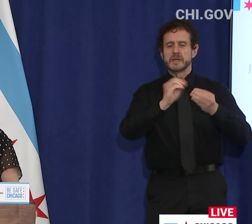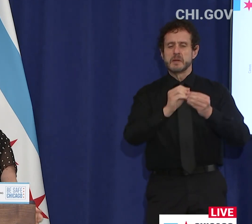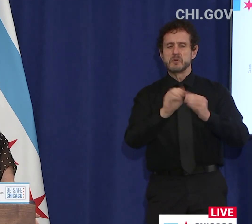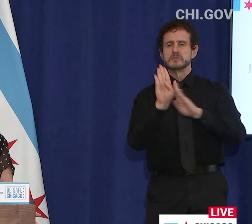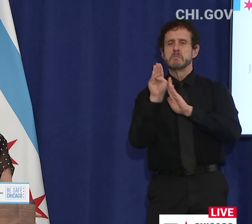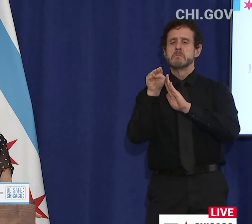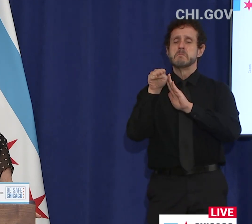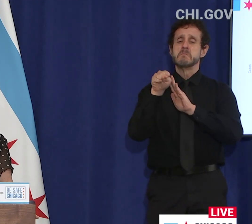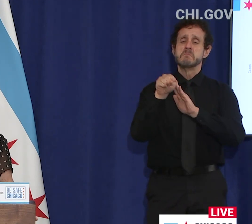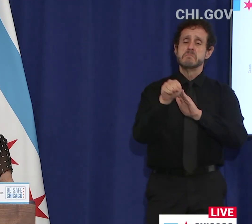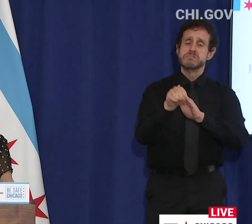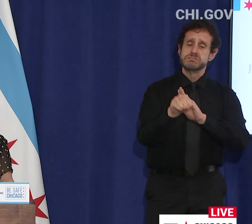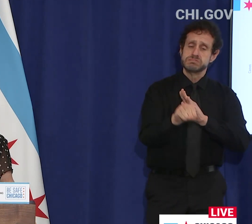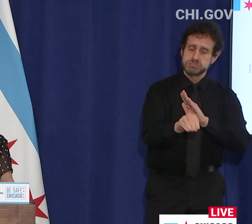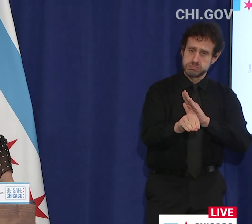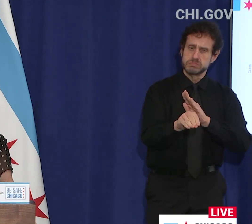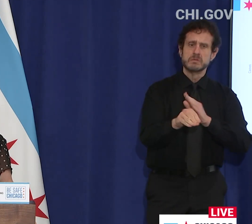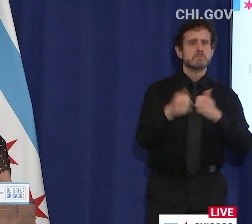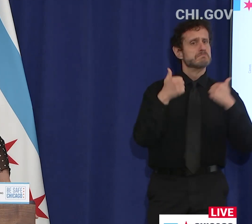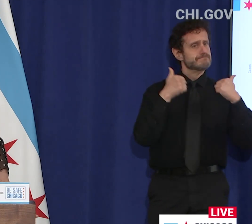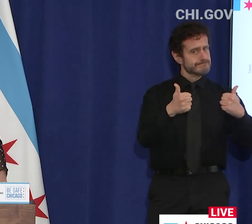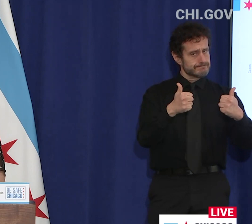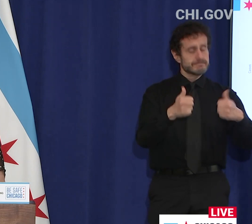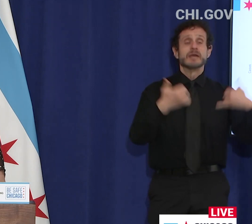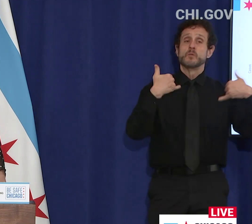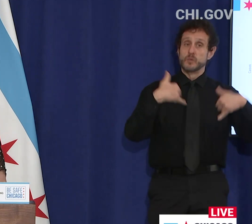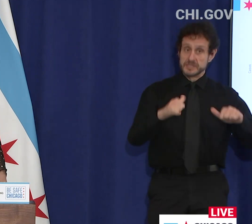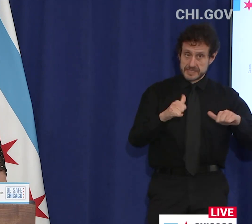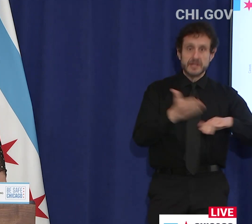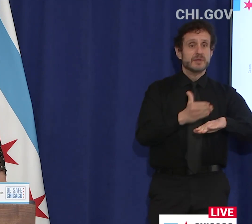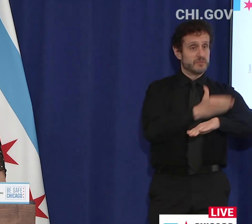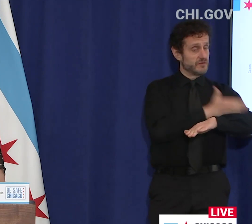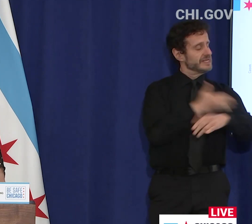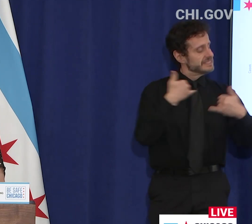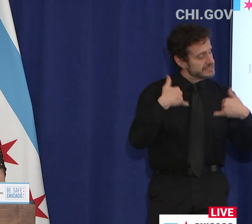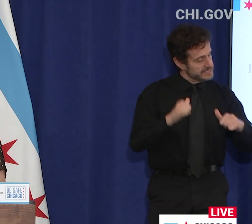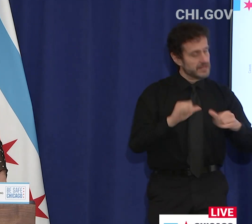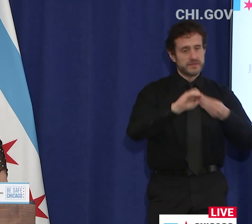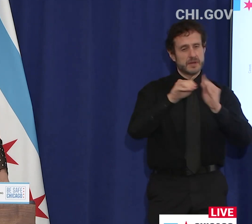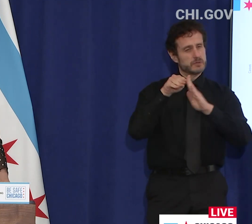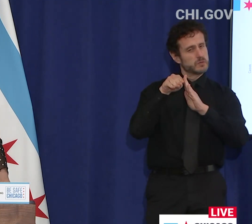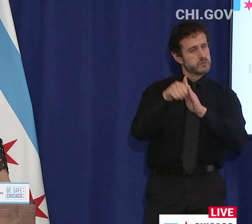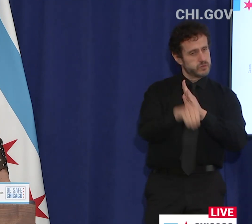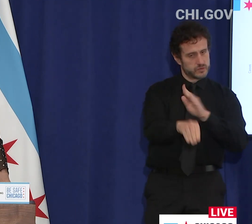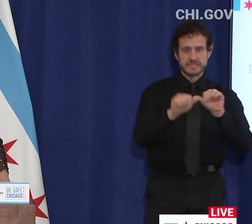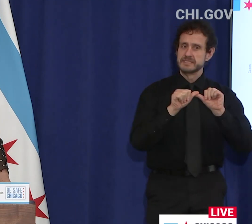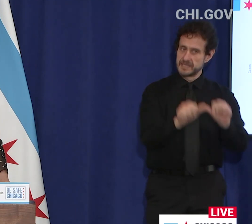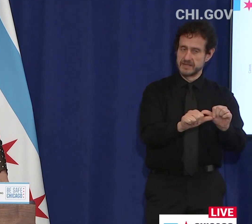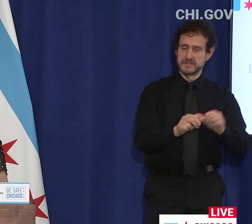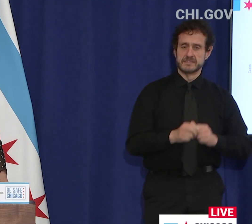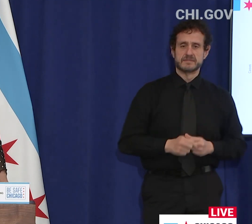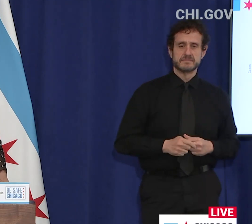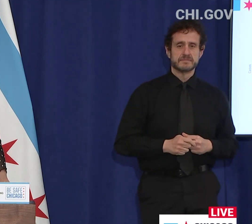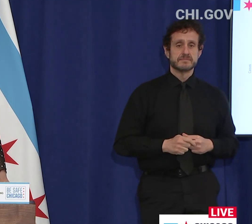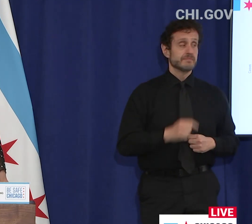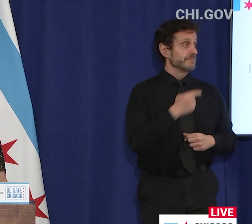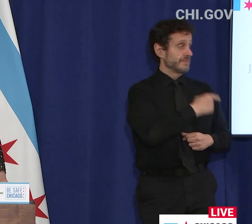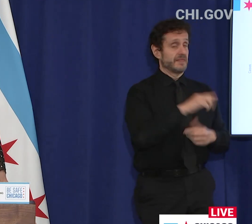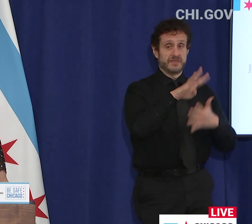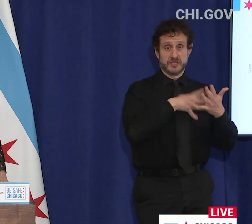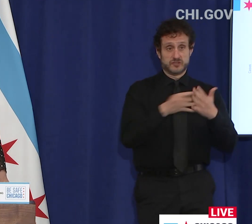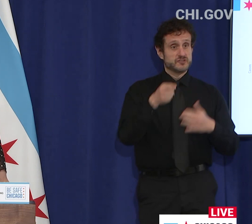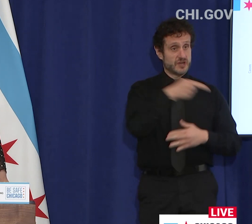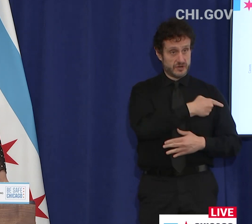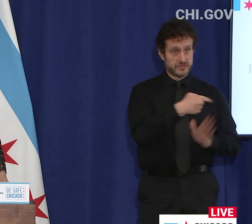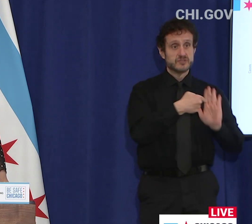happy to say that we are making progress still in every one of these areas. So first and foremost, this chart shows that our